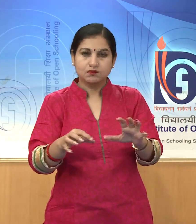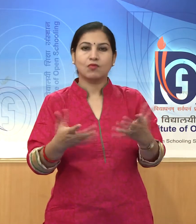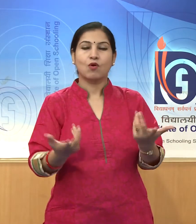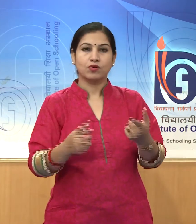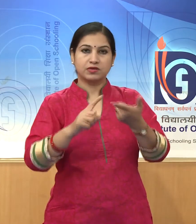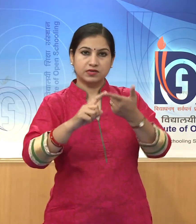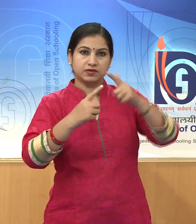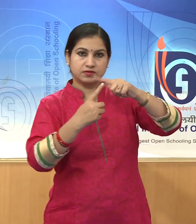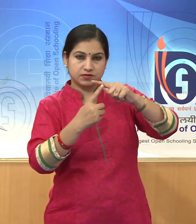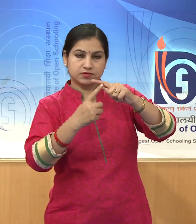etching,